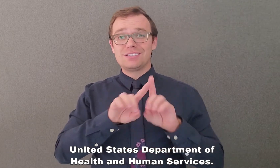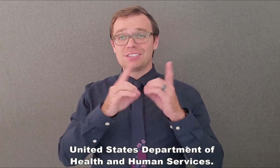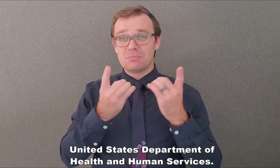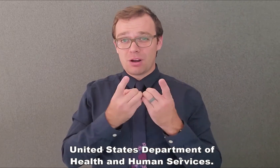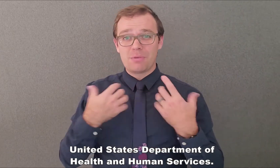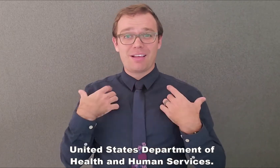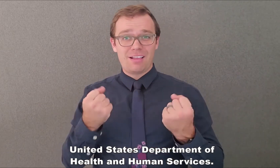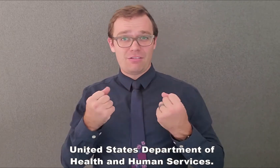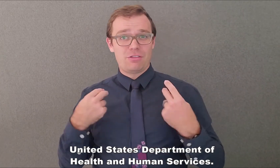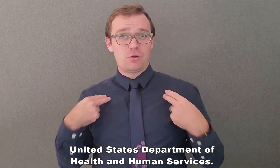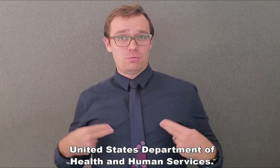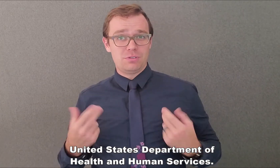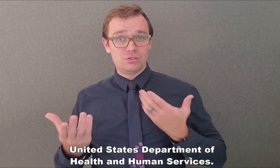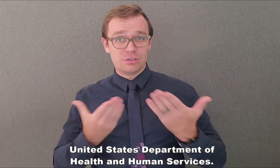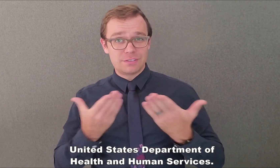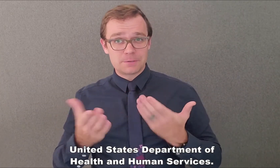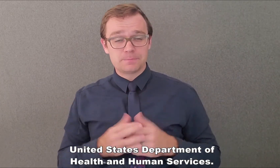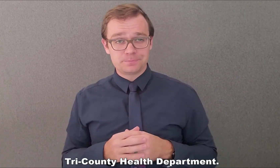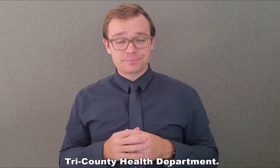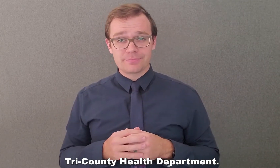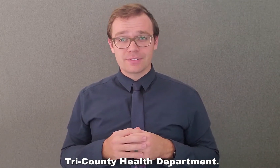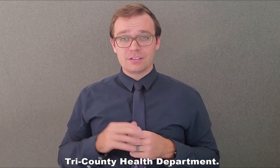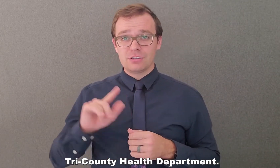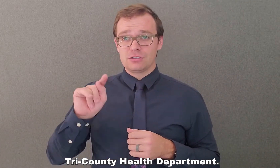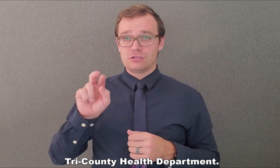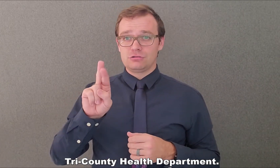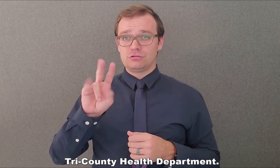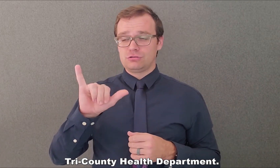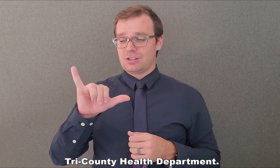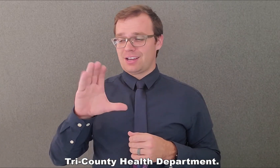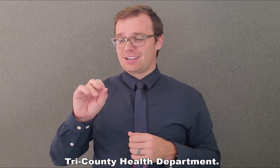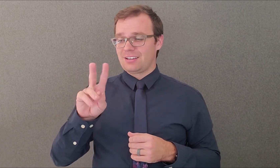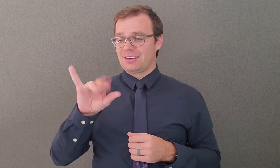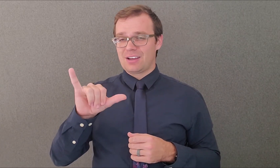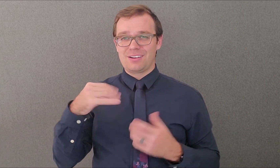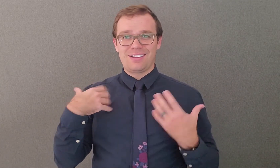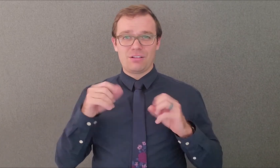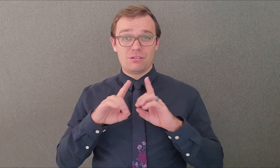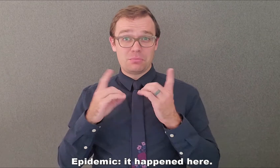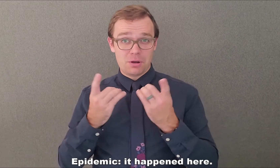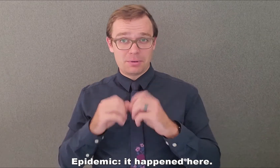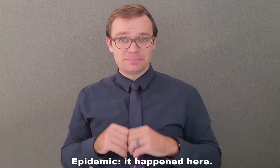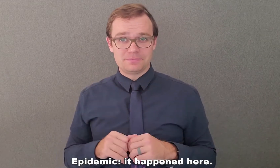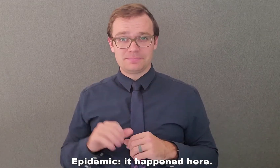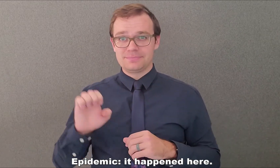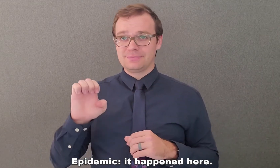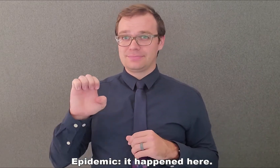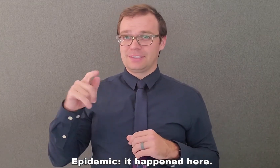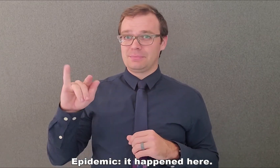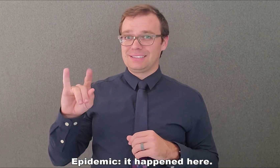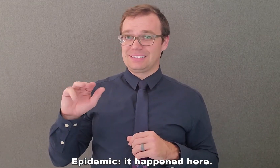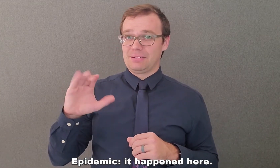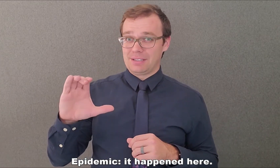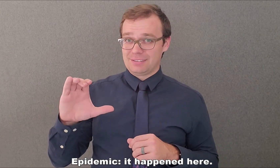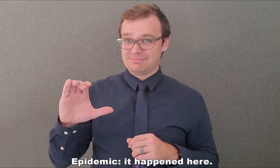Human Services. Tri-County Health Department. Epidemic. It happened